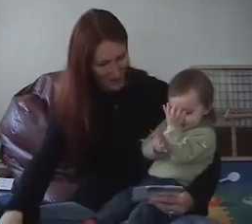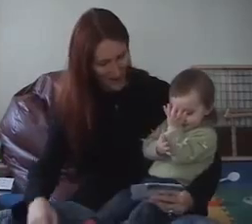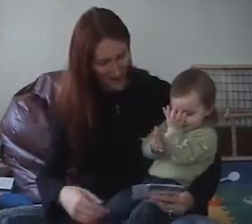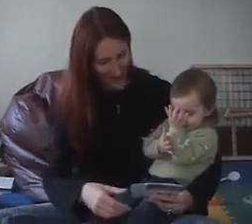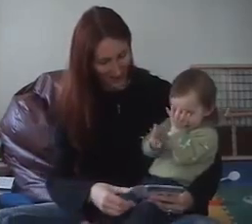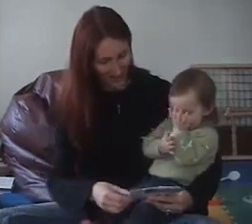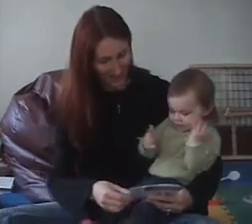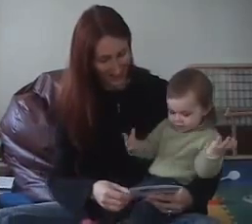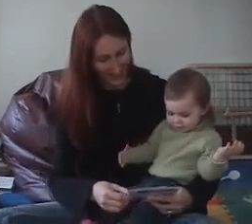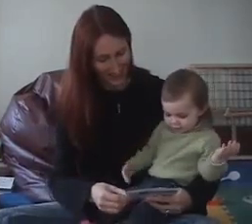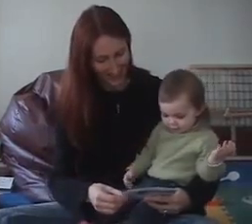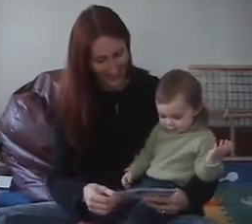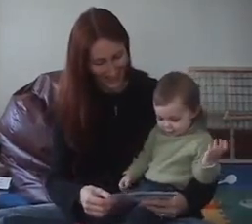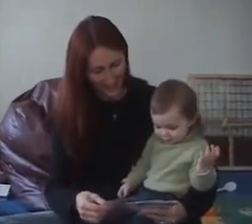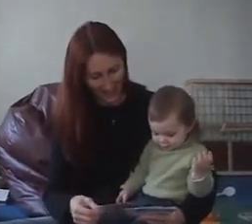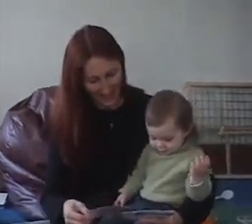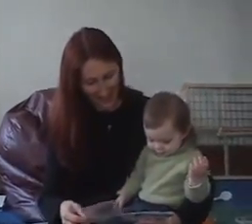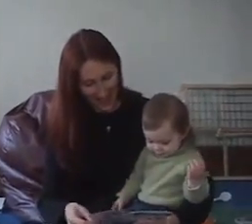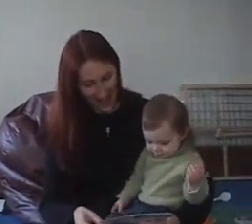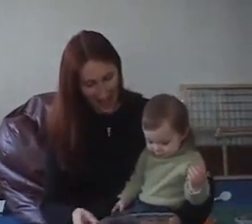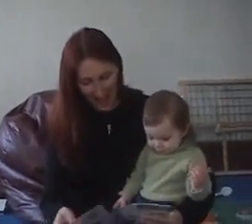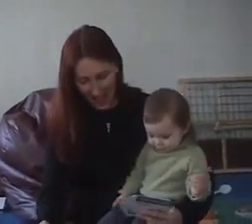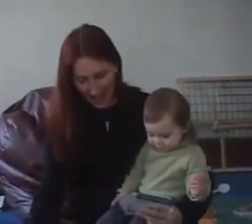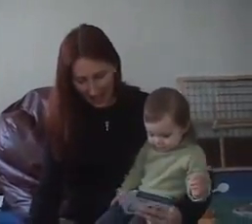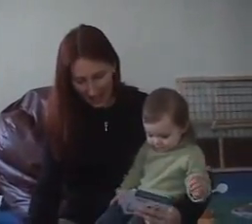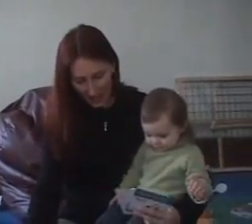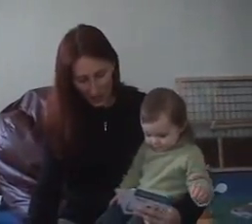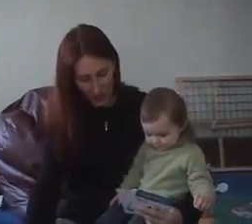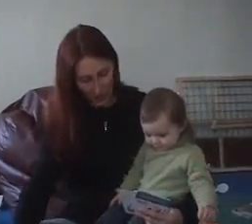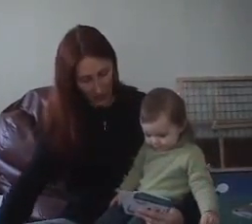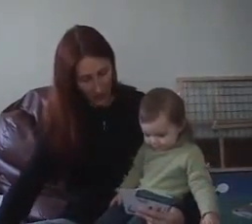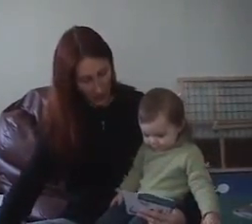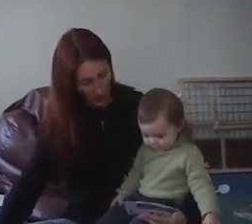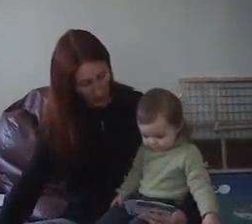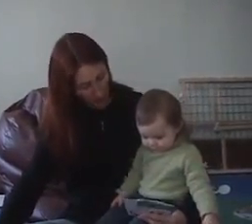cracker. Good. And do you know the sign for grandma?